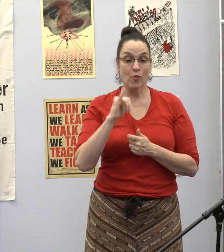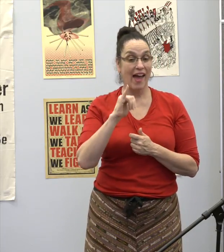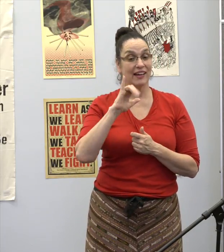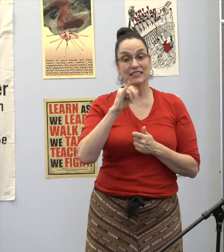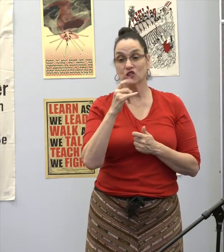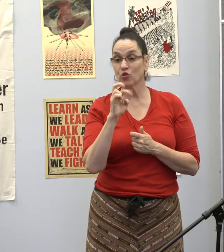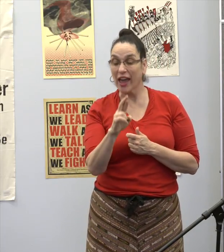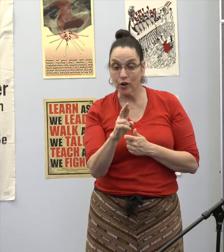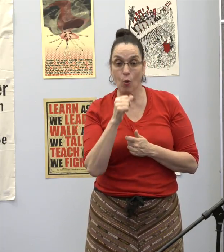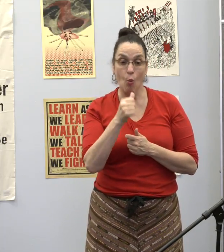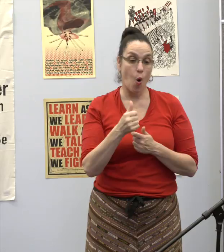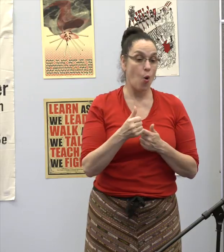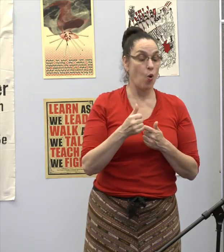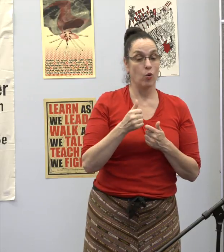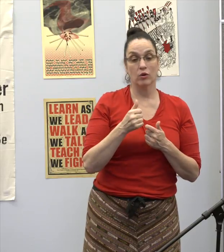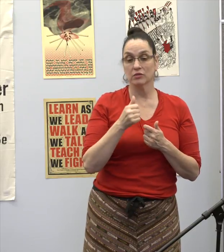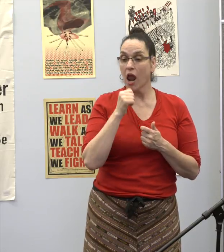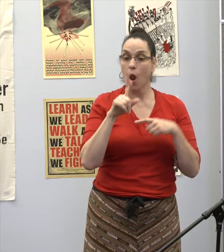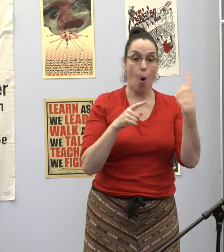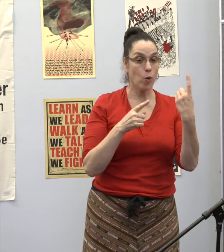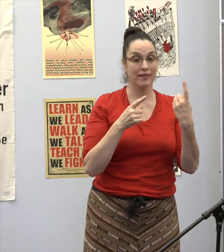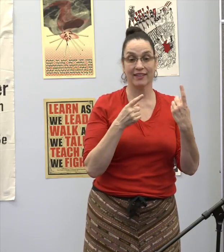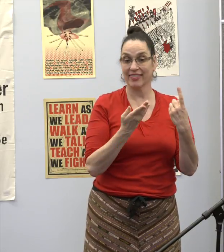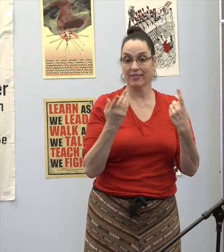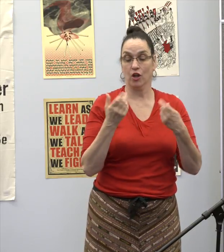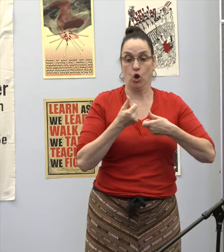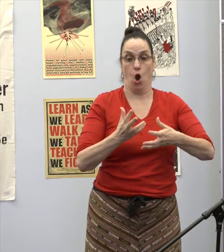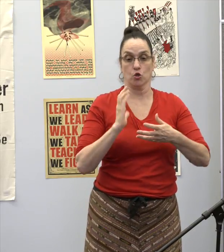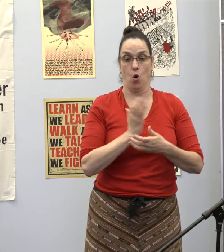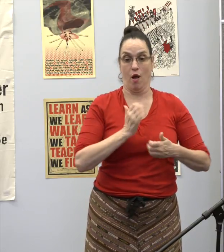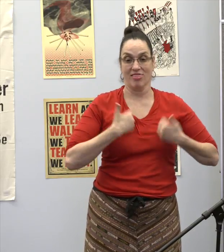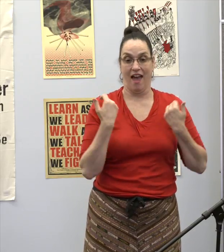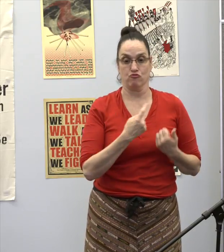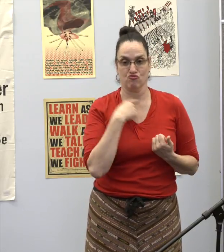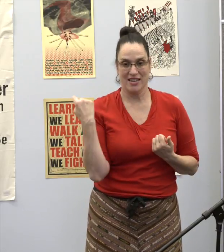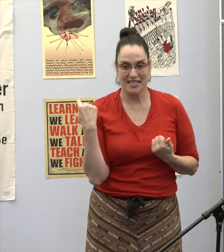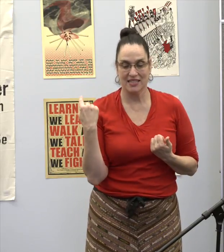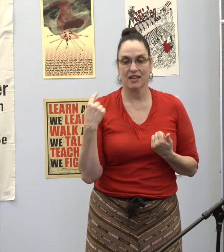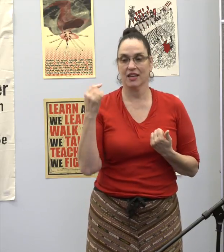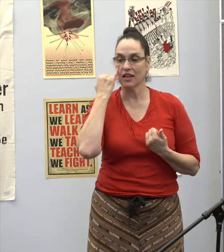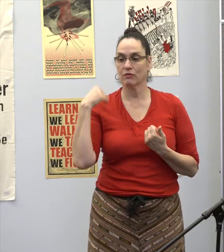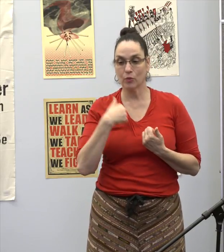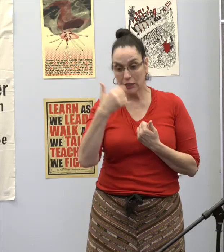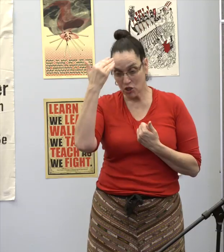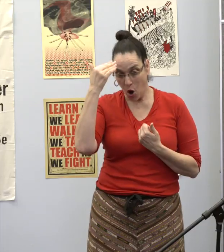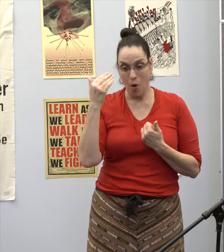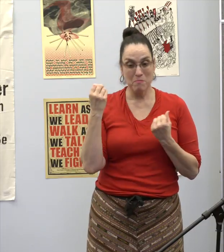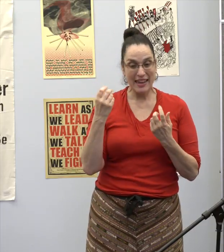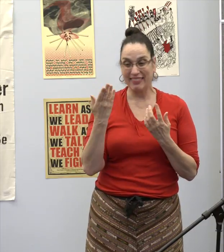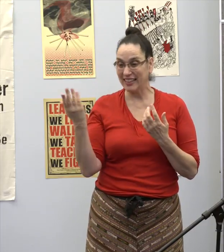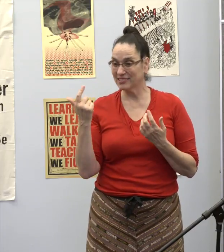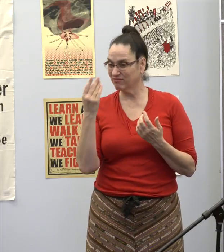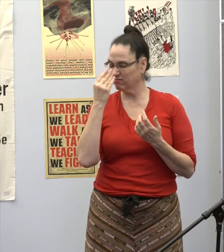going to be putting our lives at risk, that doesn't care about the future of our community or our children or our children's children, what can we